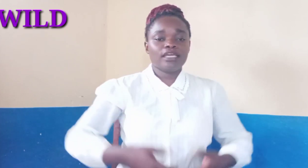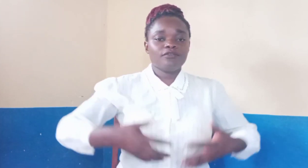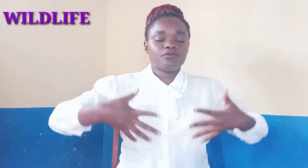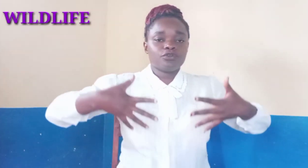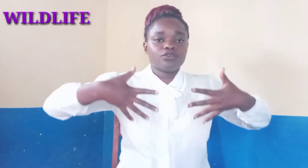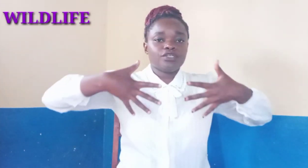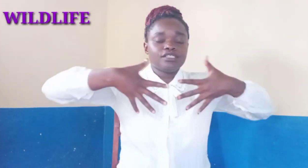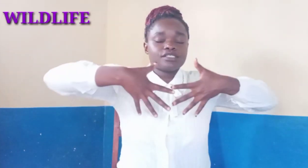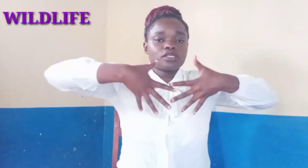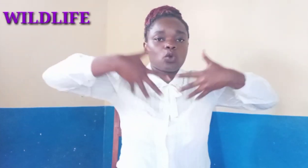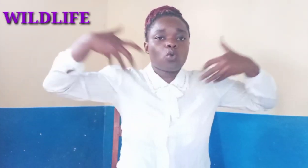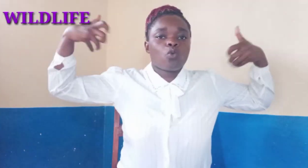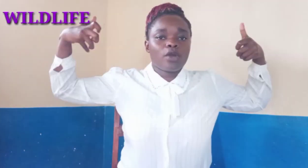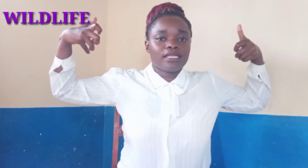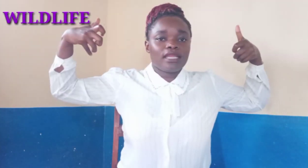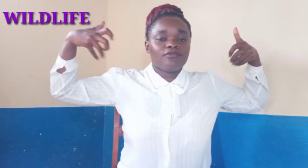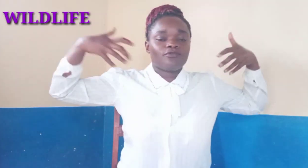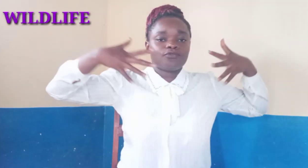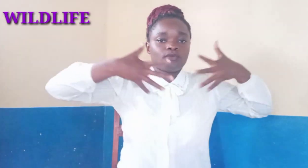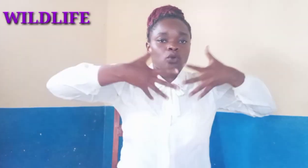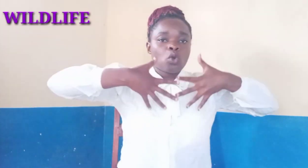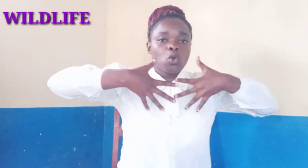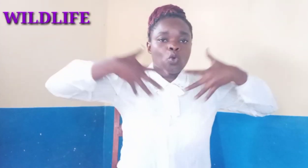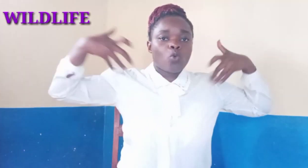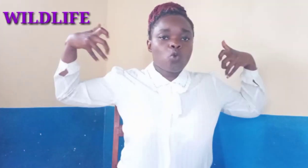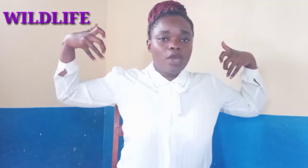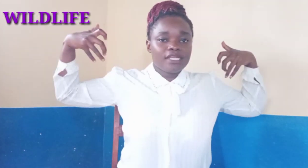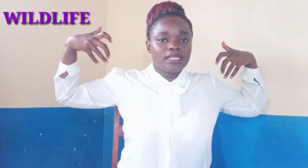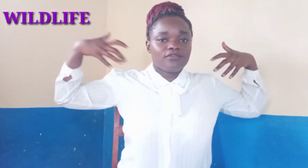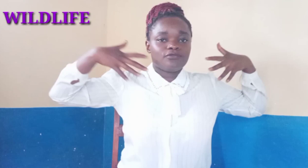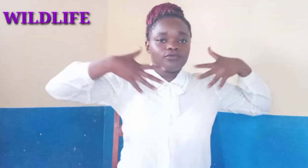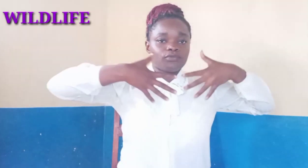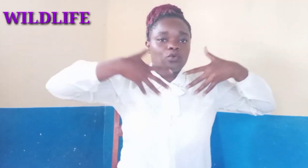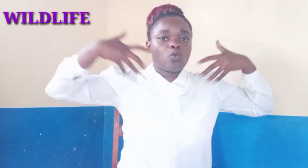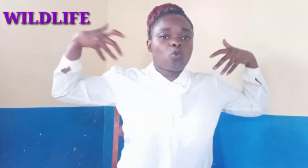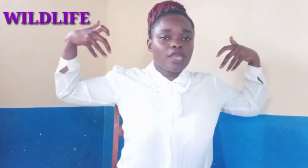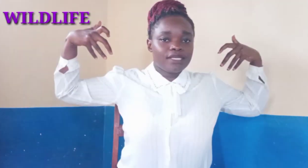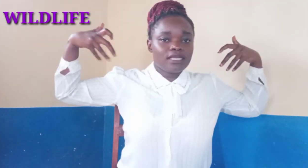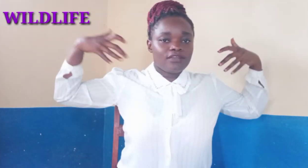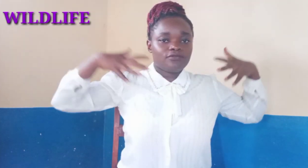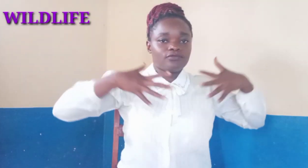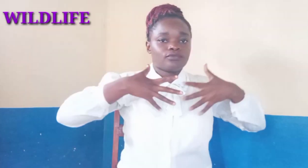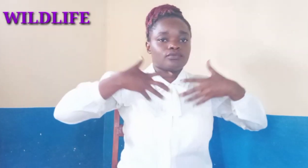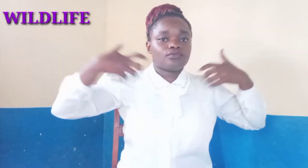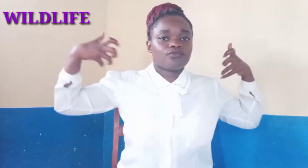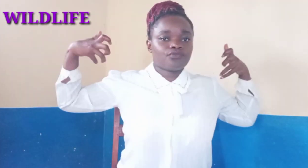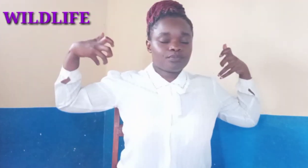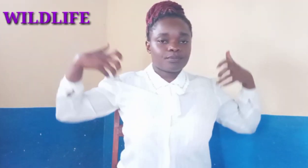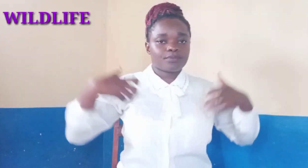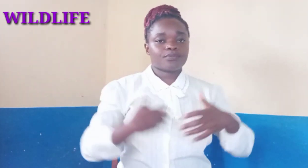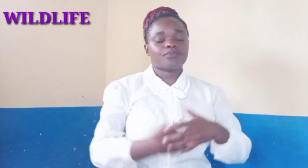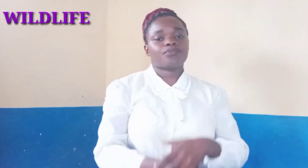Wildlife, you do it. Wildlife, wildlife, wildlife.